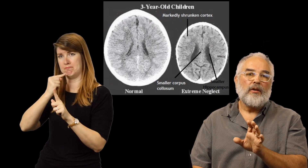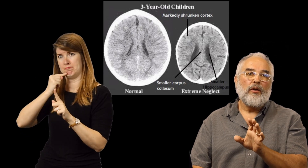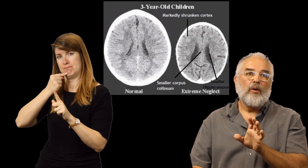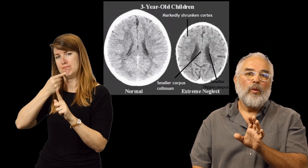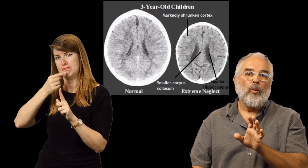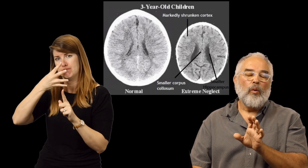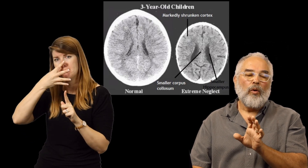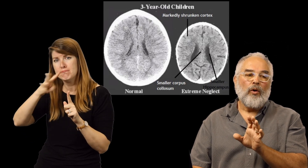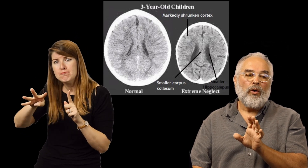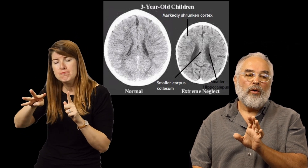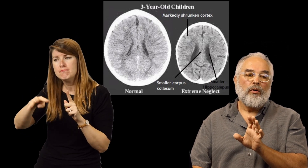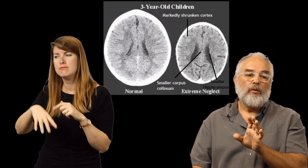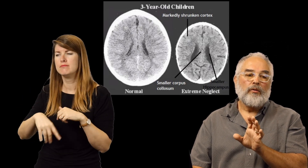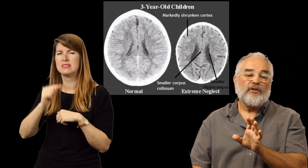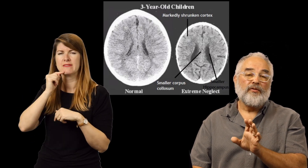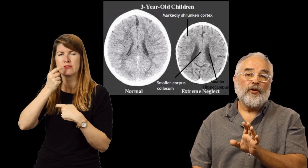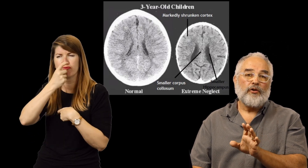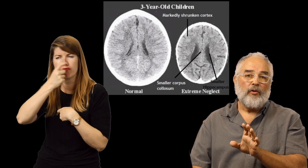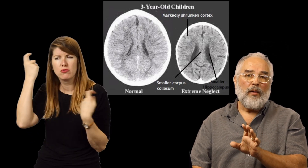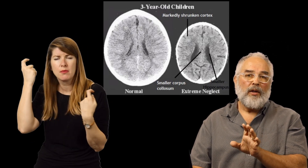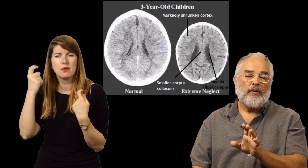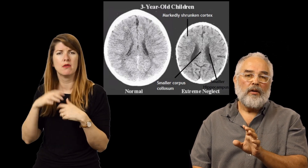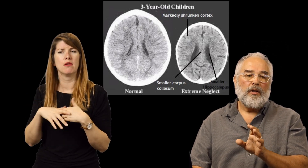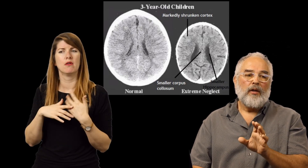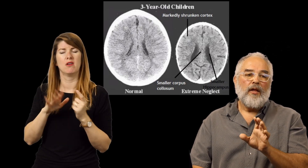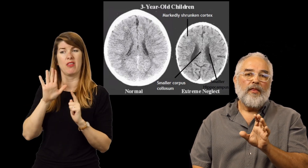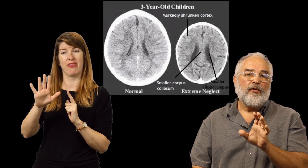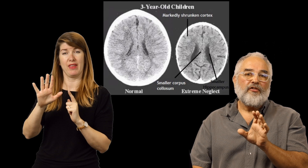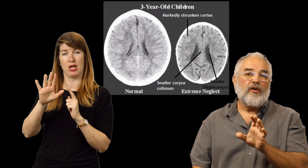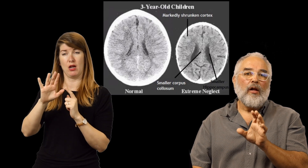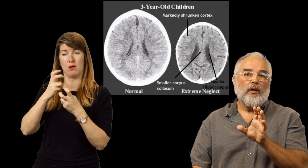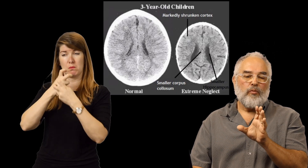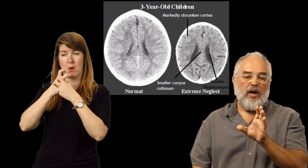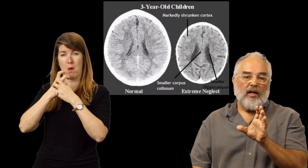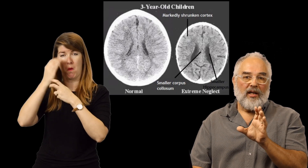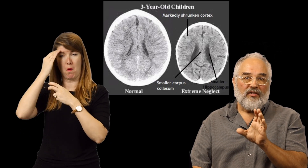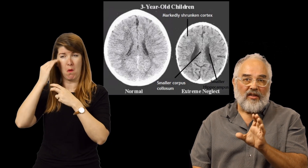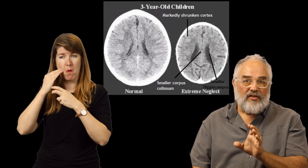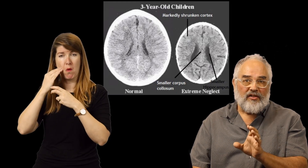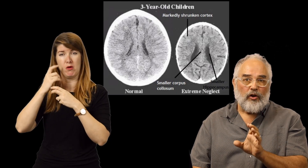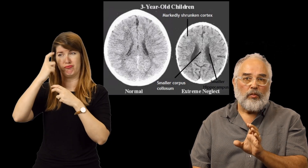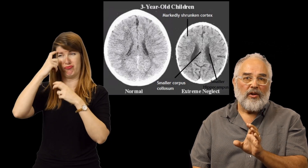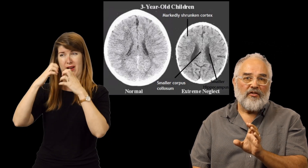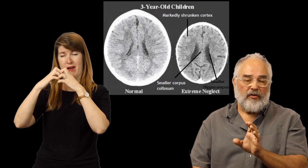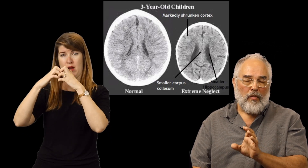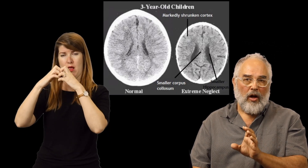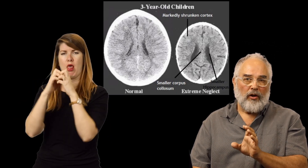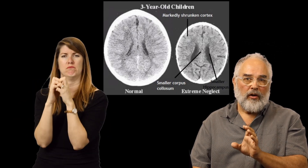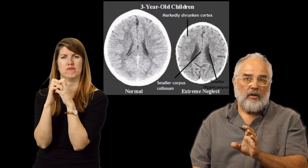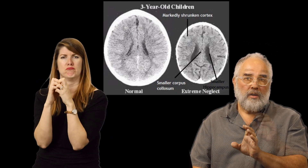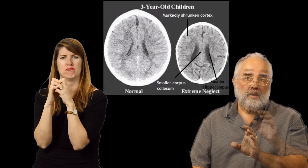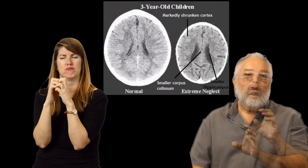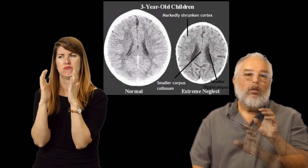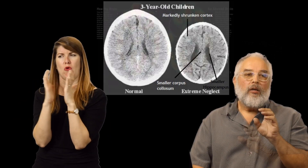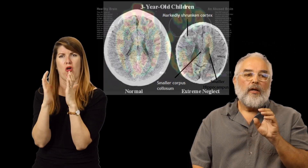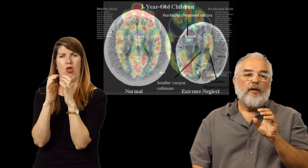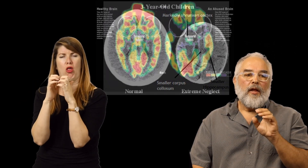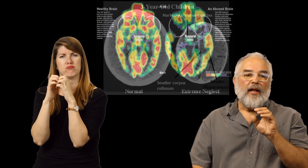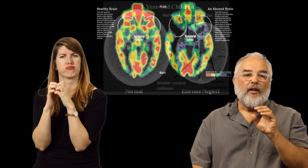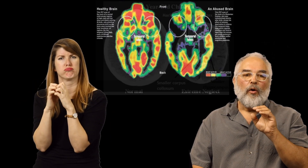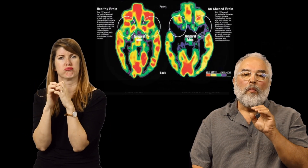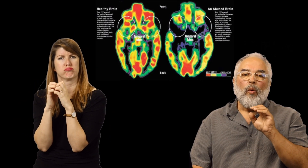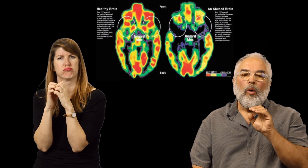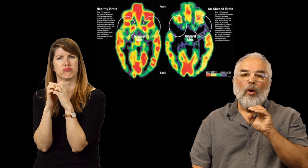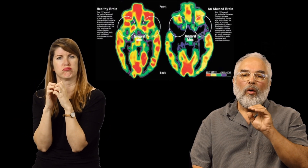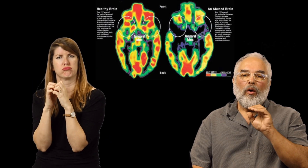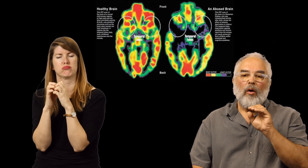neglect or severe trauma, their skull and brain is considerably smaller.